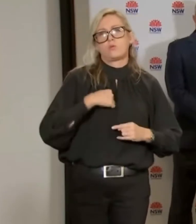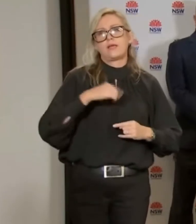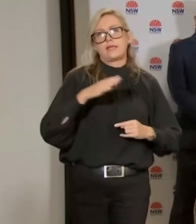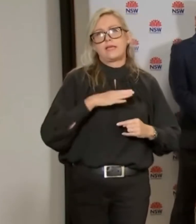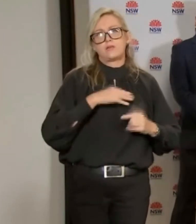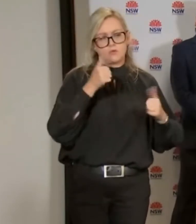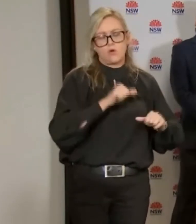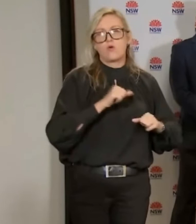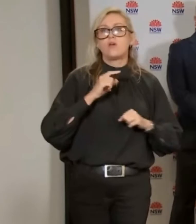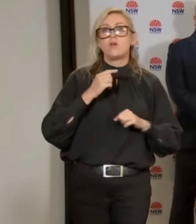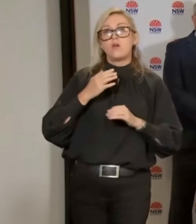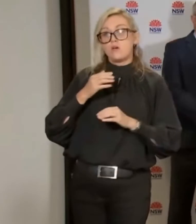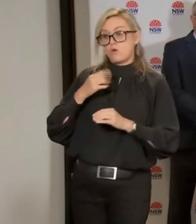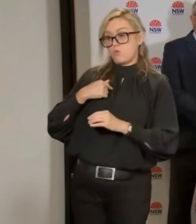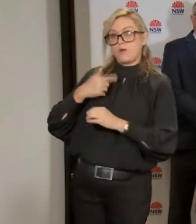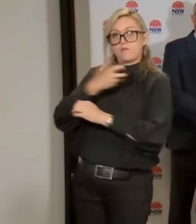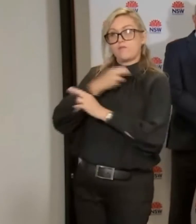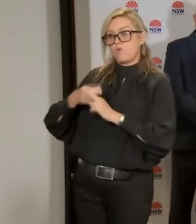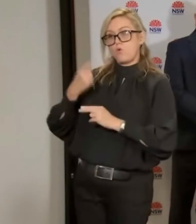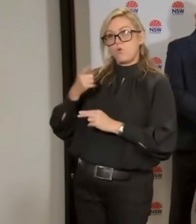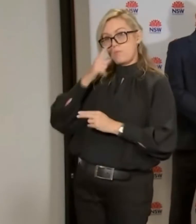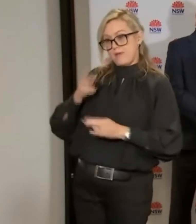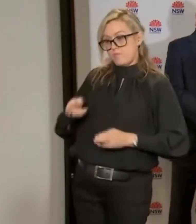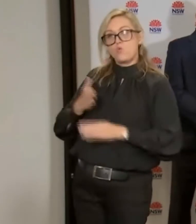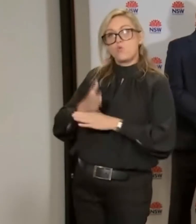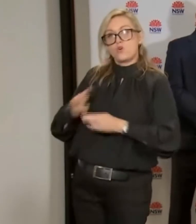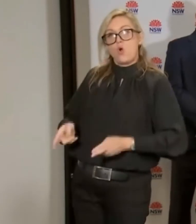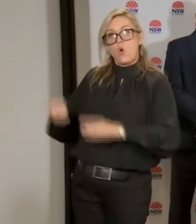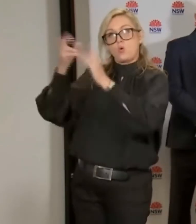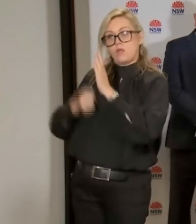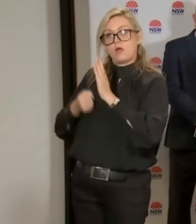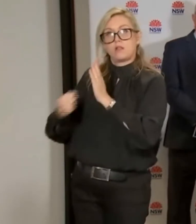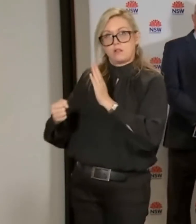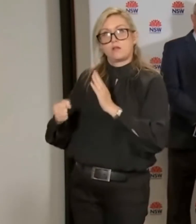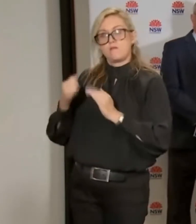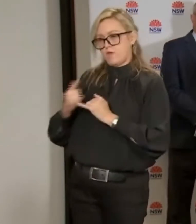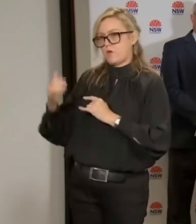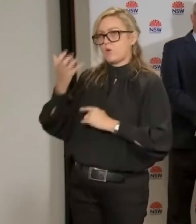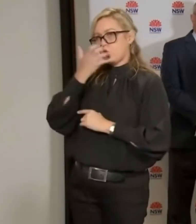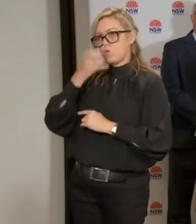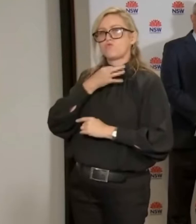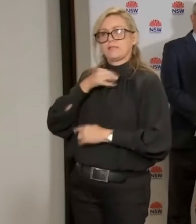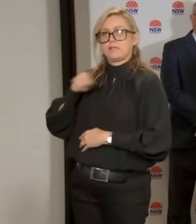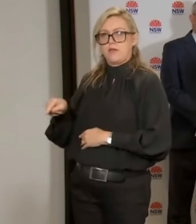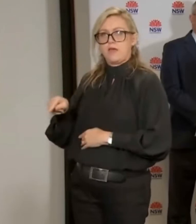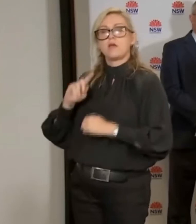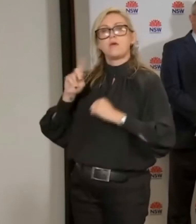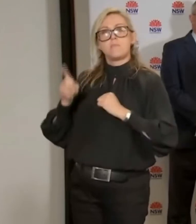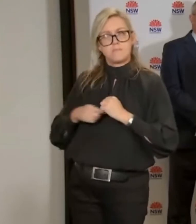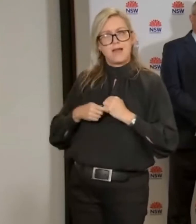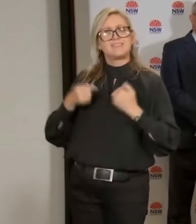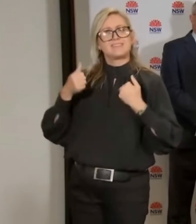priority, the risk of an event where we get that transmission is still ever present whilst we have